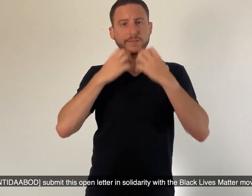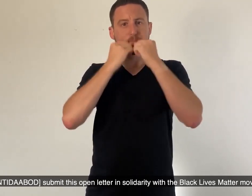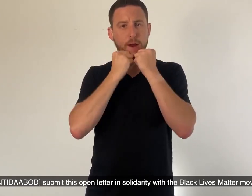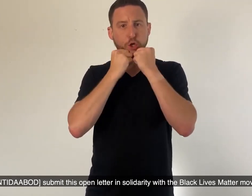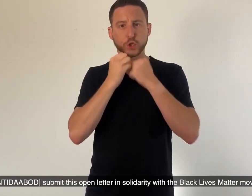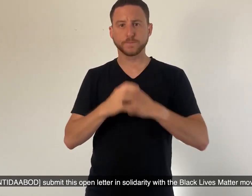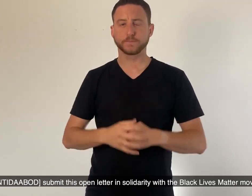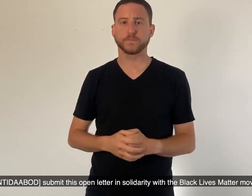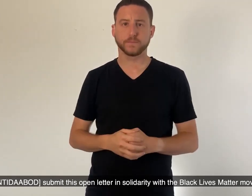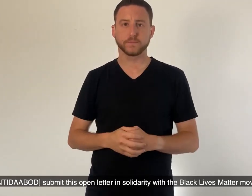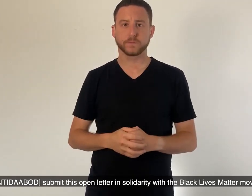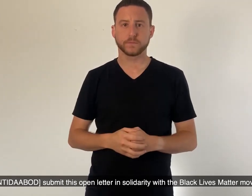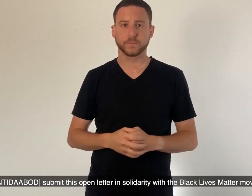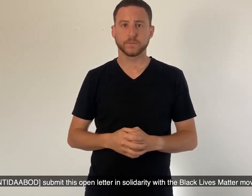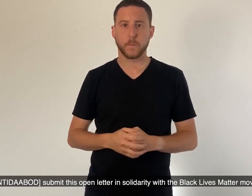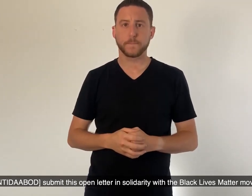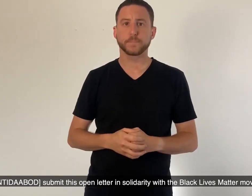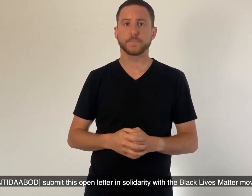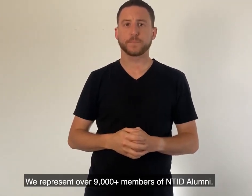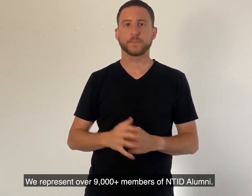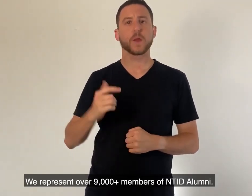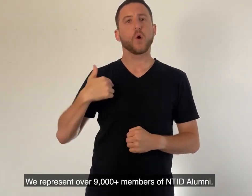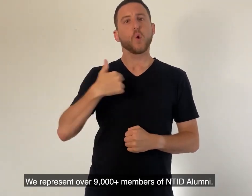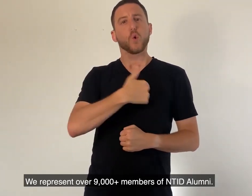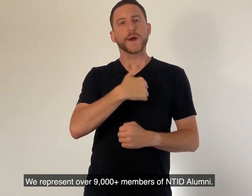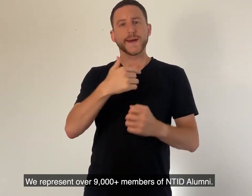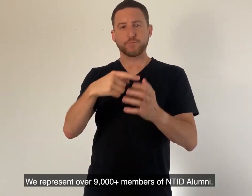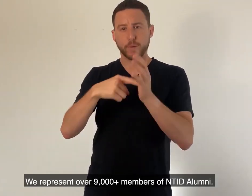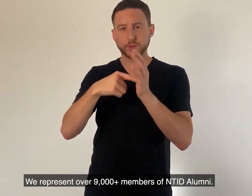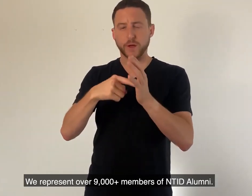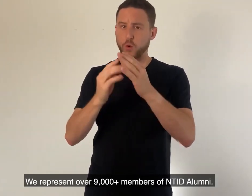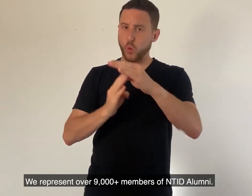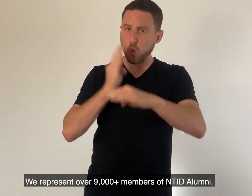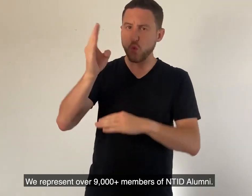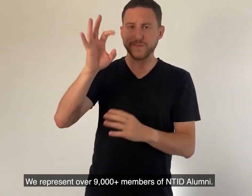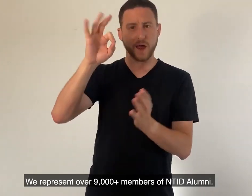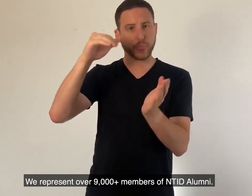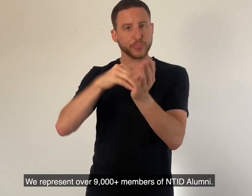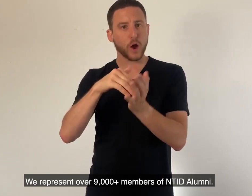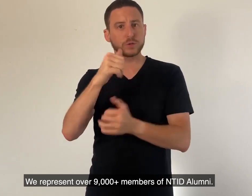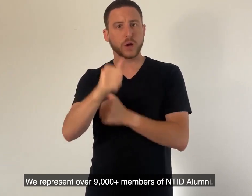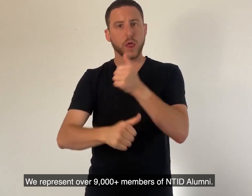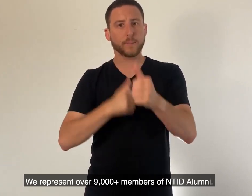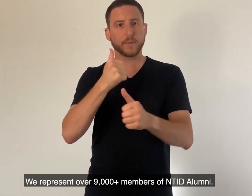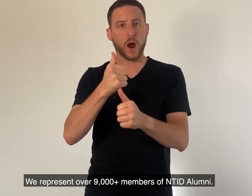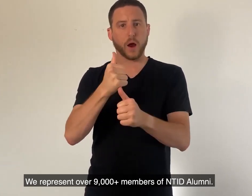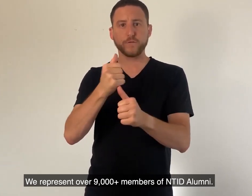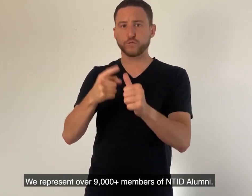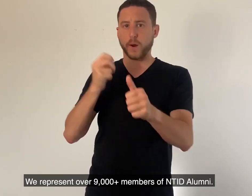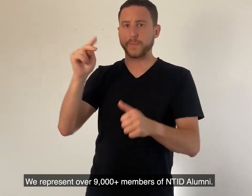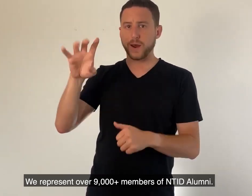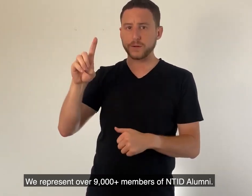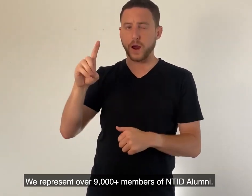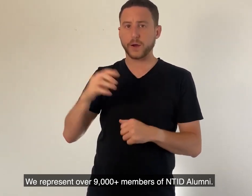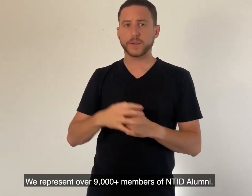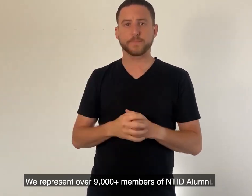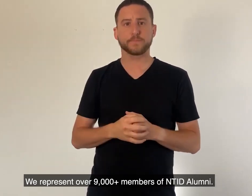movement. Many of the 9,000 plus NTID alumni members we represent